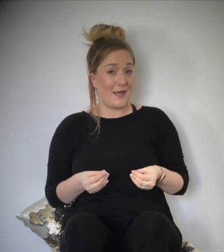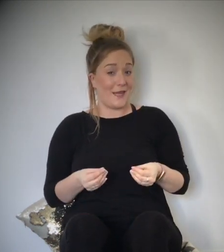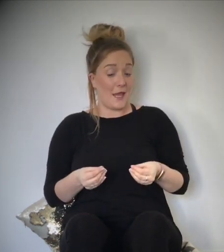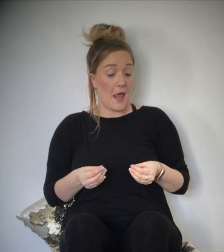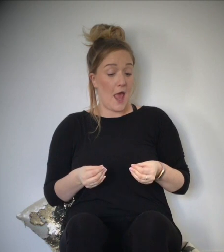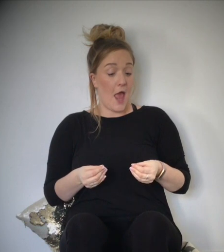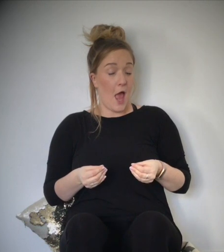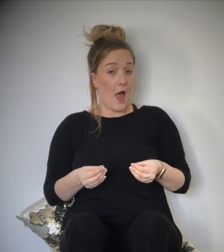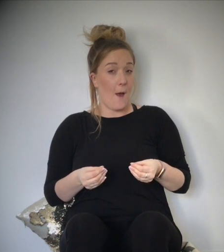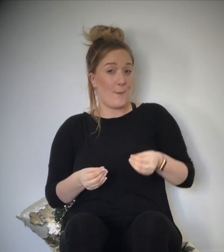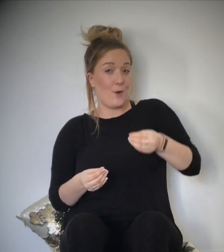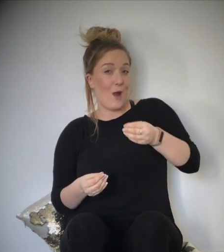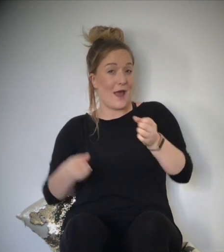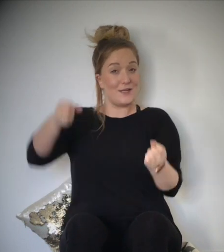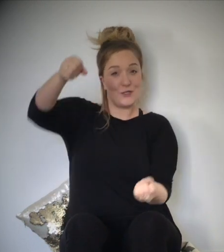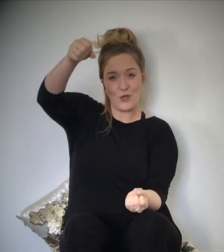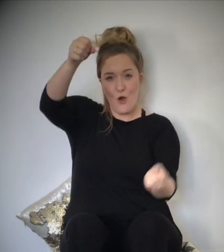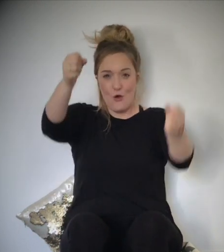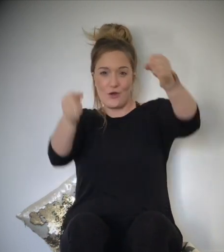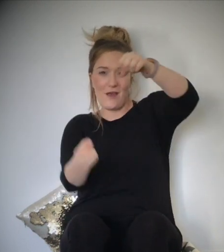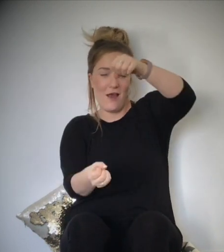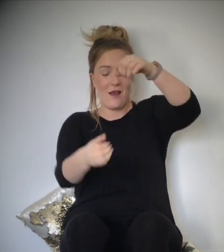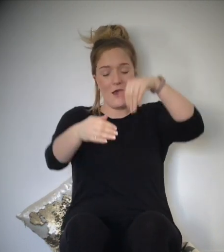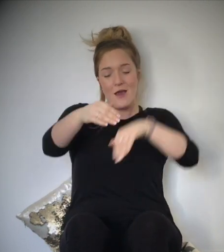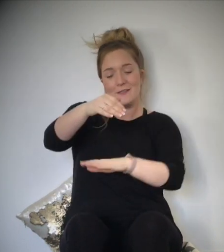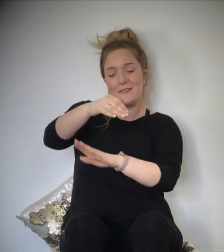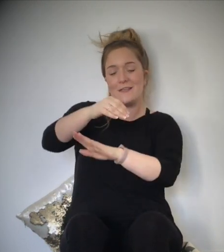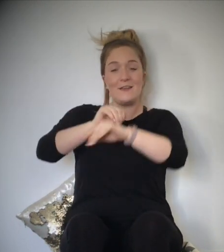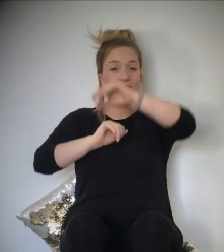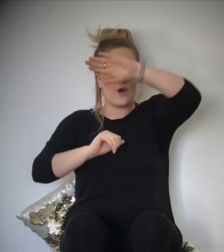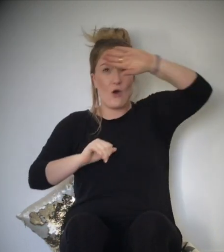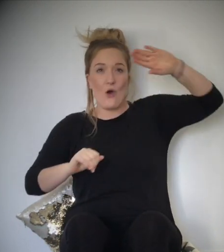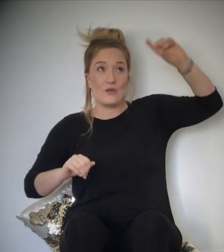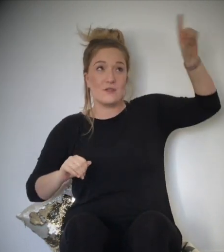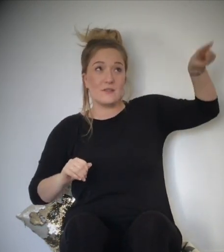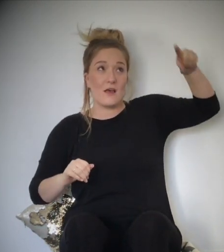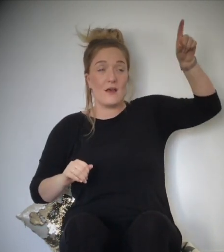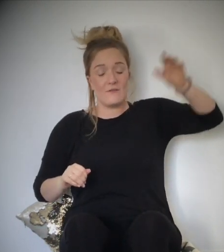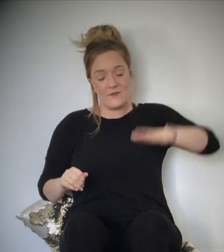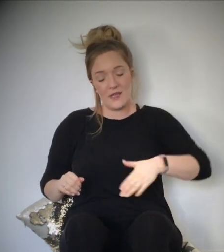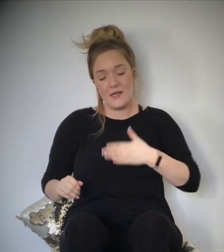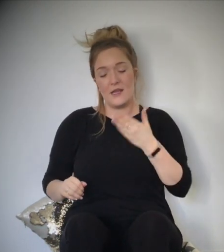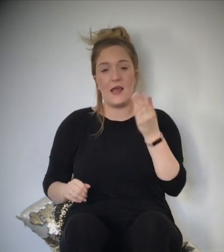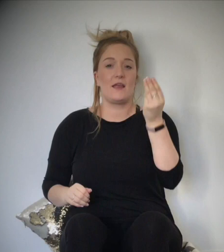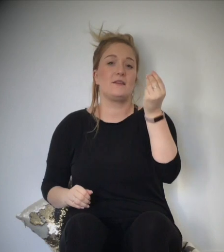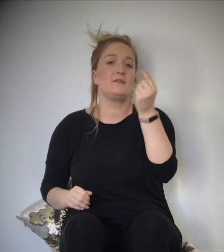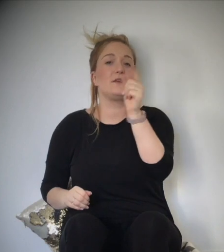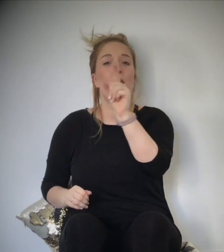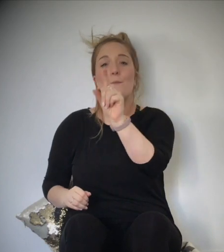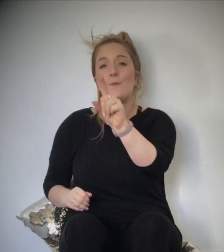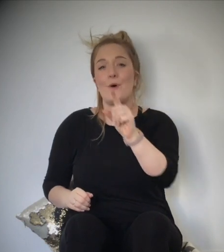I'll be riding shotgun underneath the heart sign, feeling like a someone